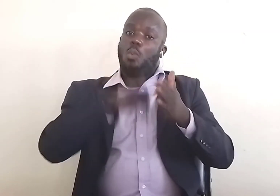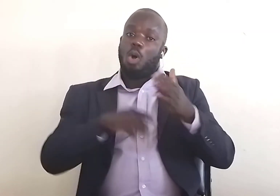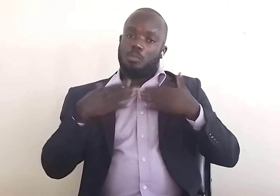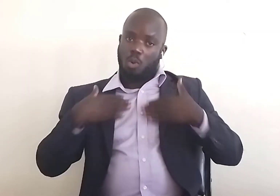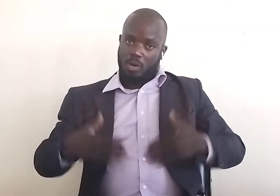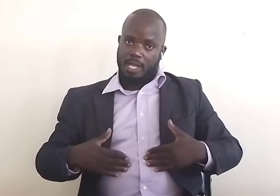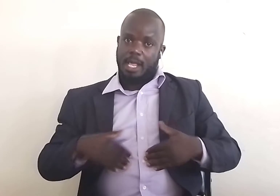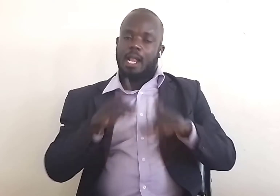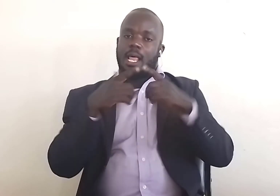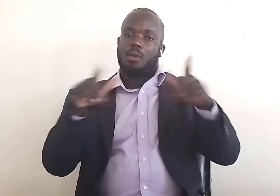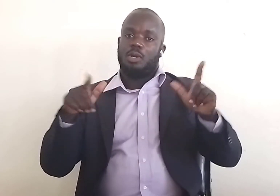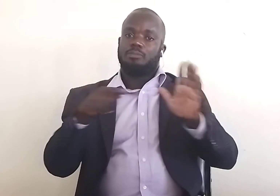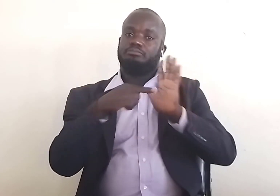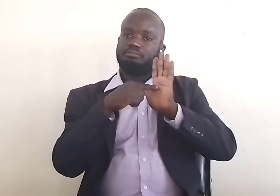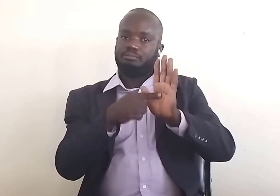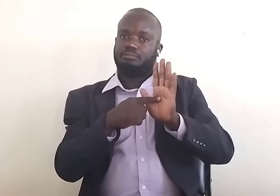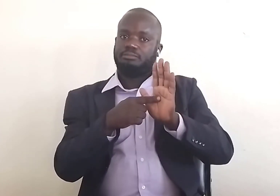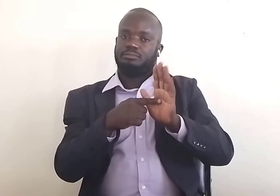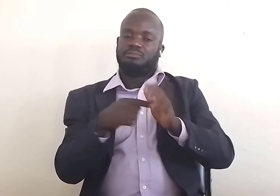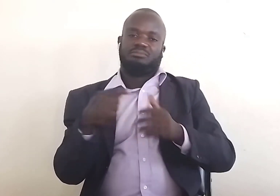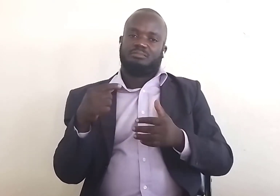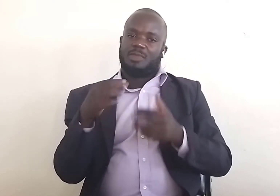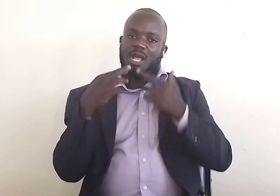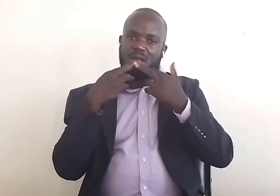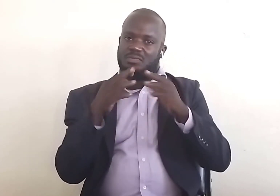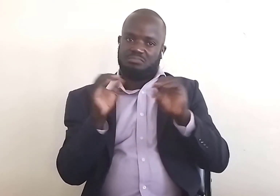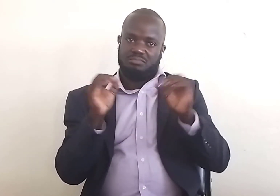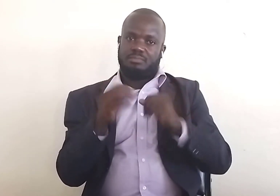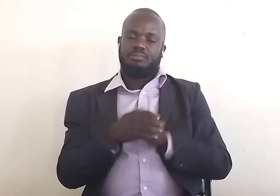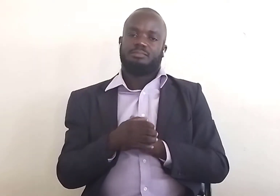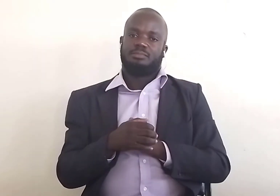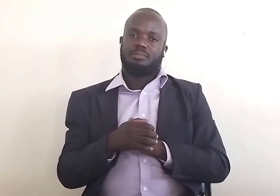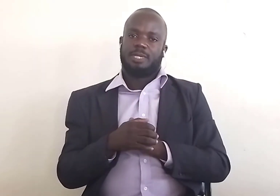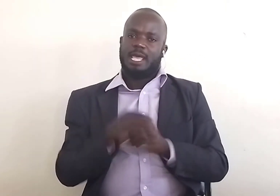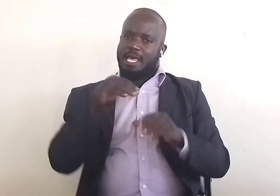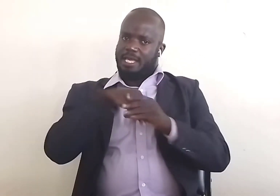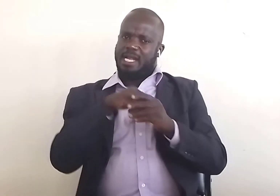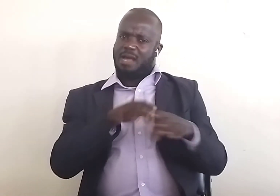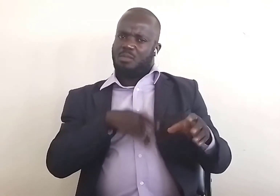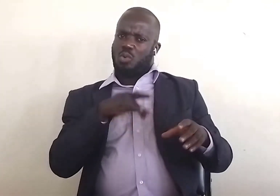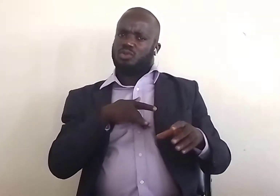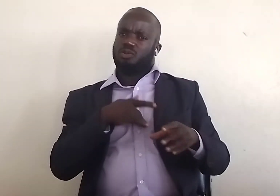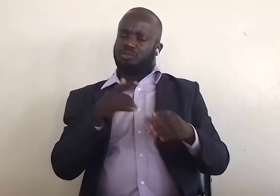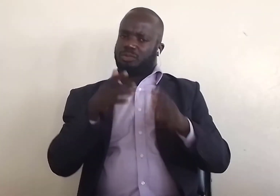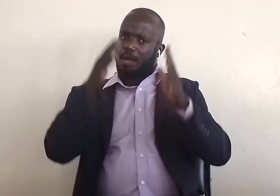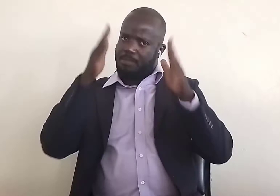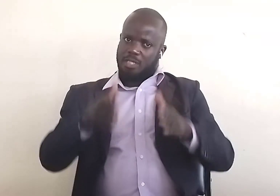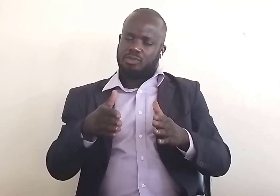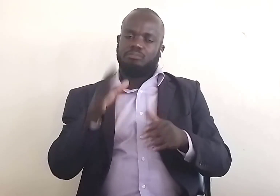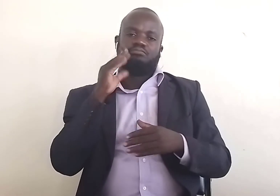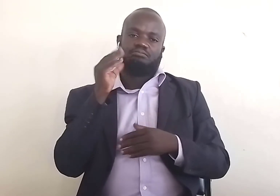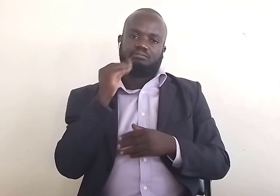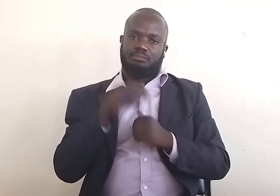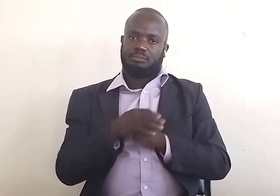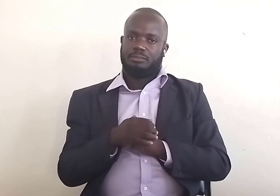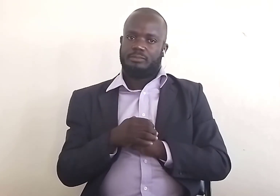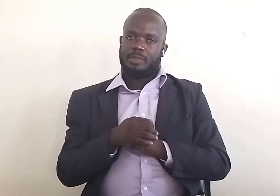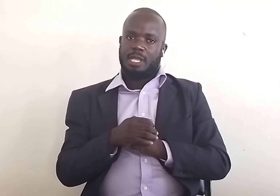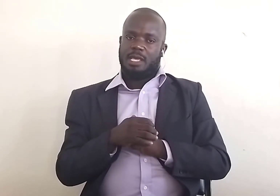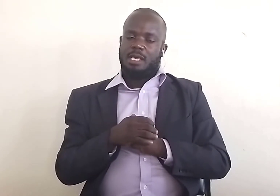language signaled this response? What inner emotion was each person experiencing? "He certainly got up